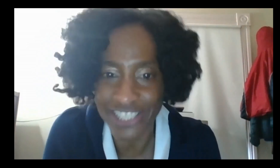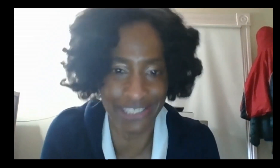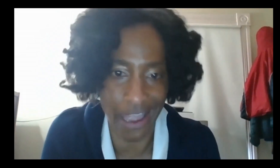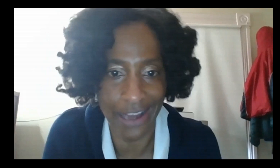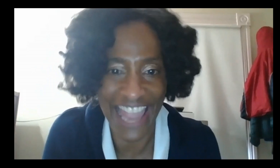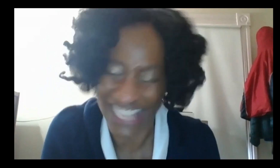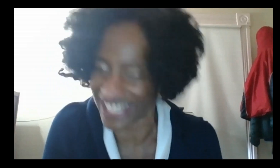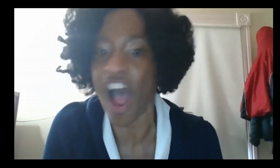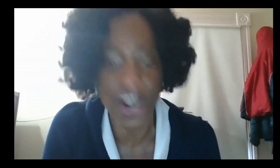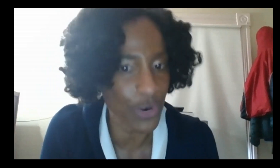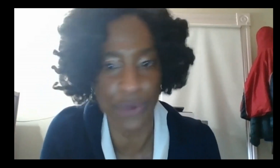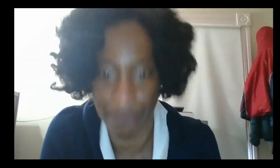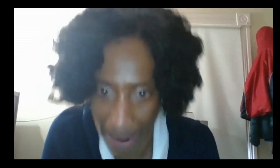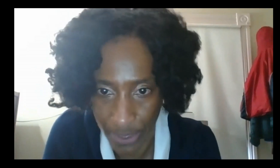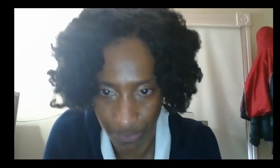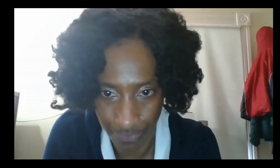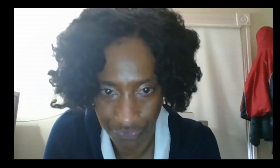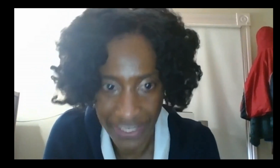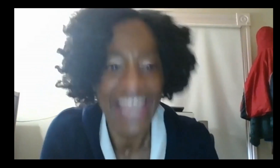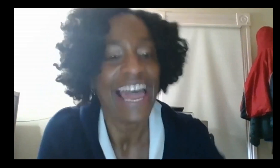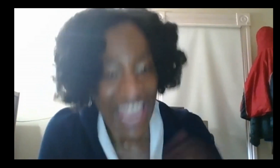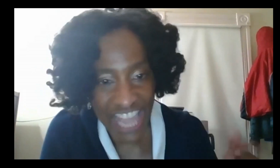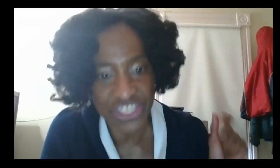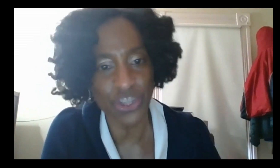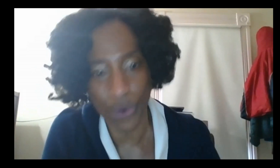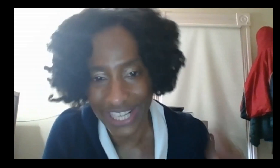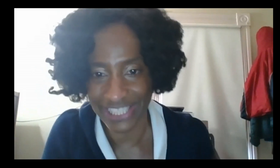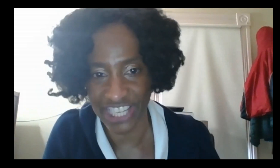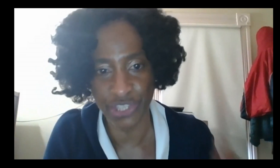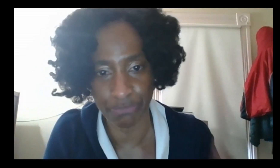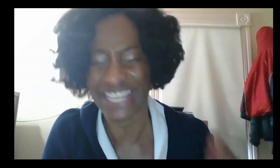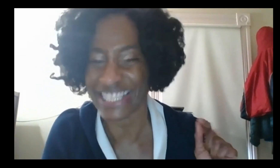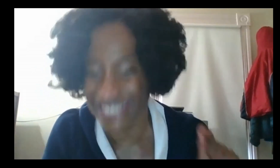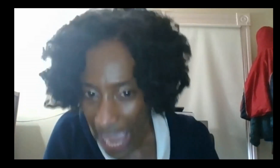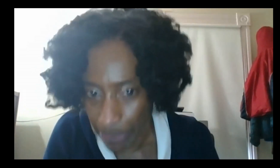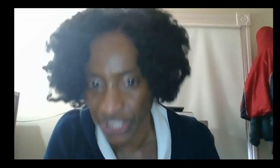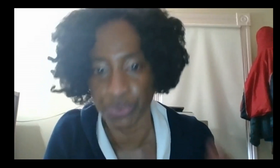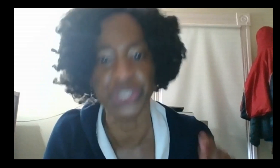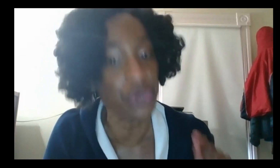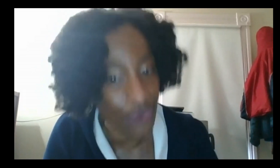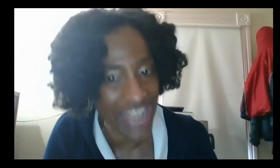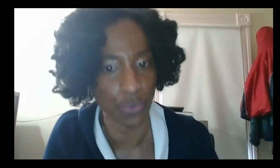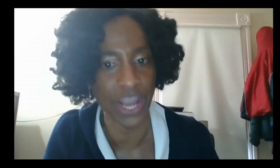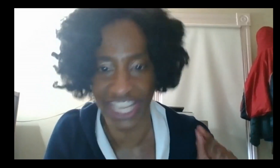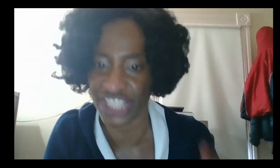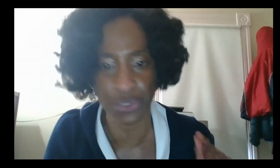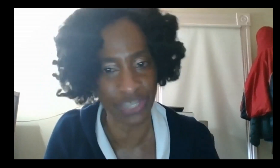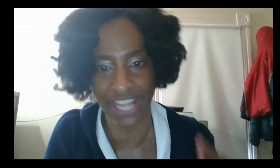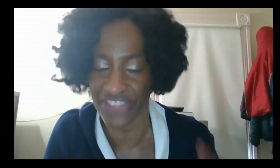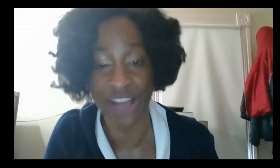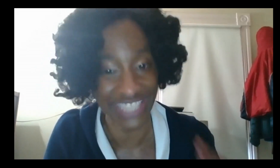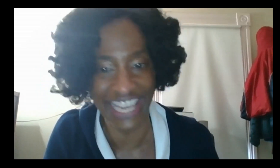Alpha Pi Honor Society as an honorary member. Had this organization been established when you graduated